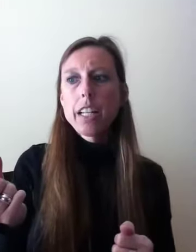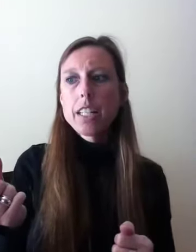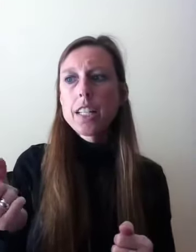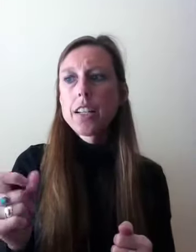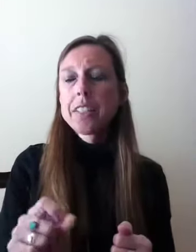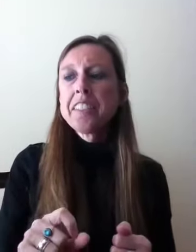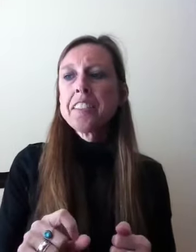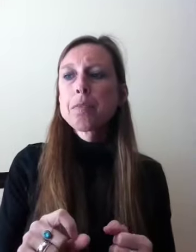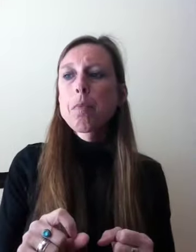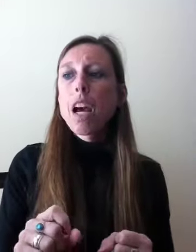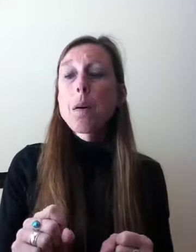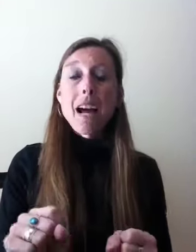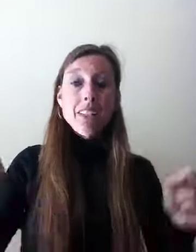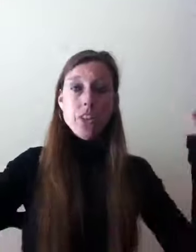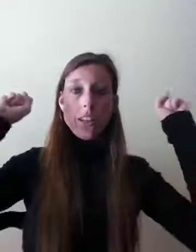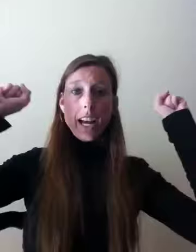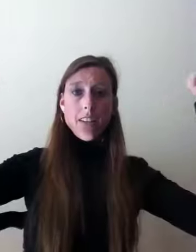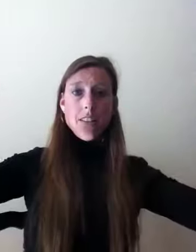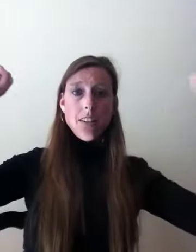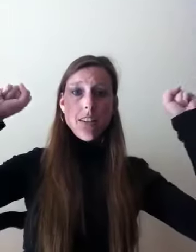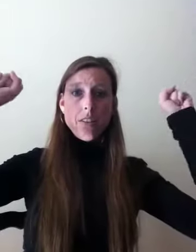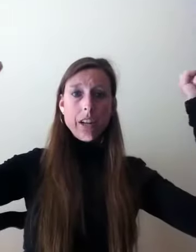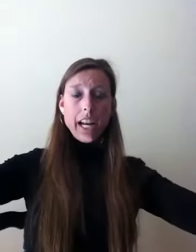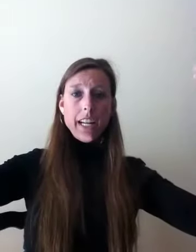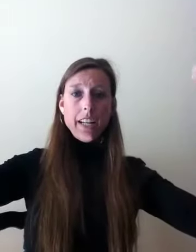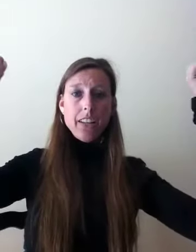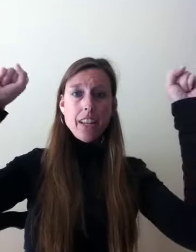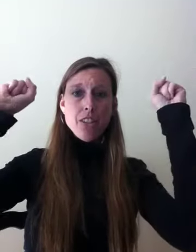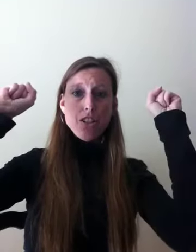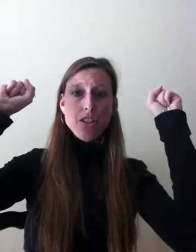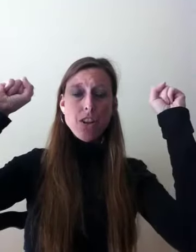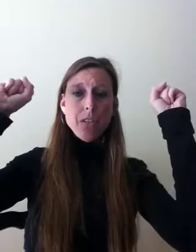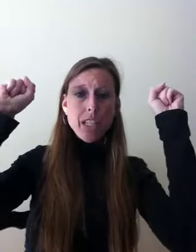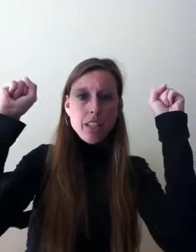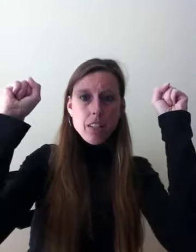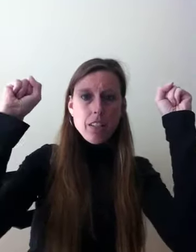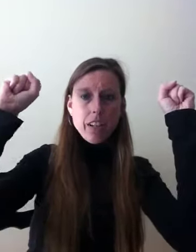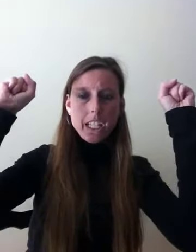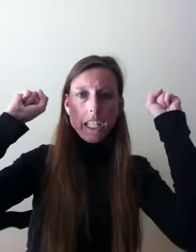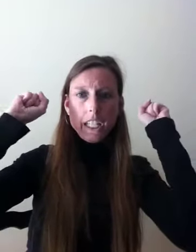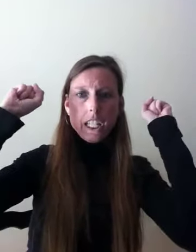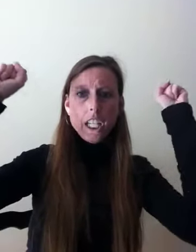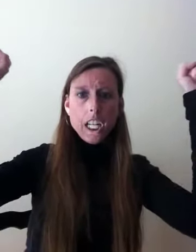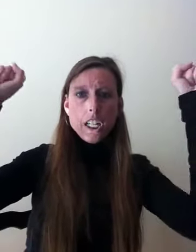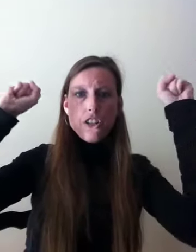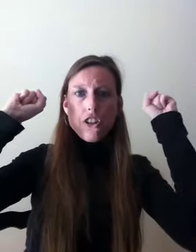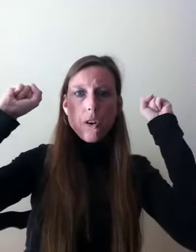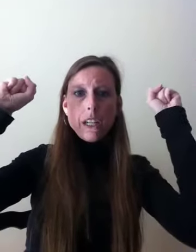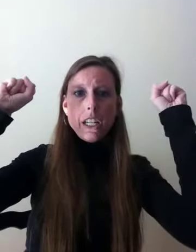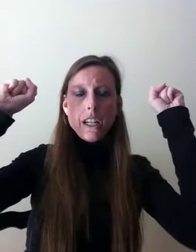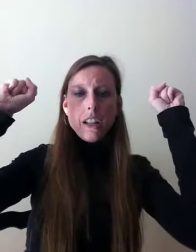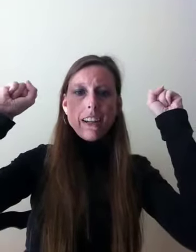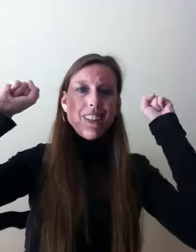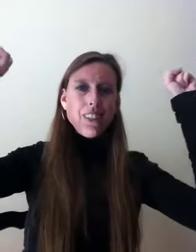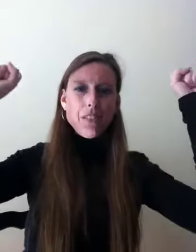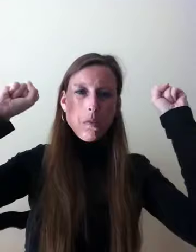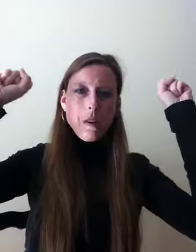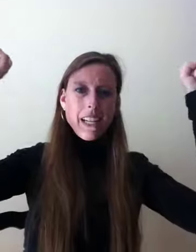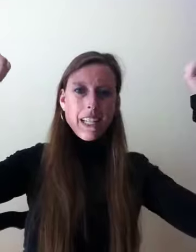right, exercise. Okay, and that's just showing, let's see if I can get in here, showing like you're lifting weights